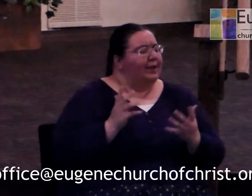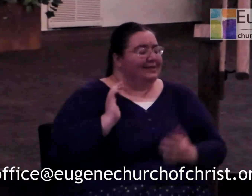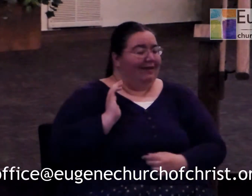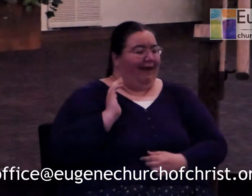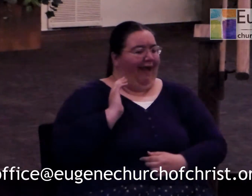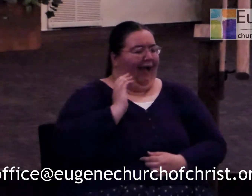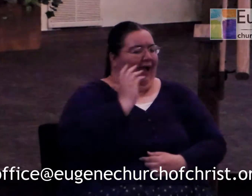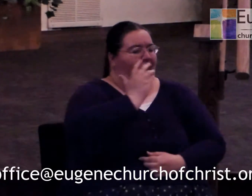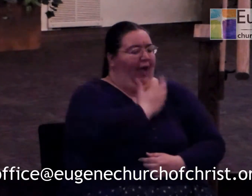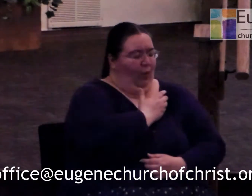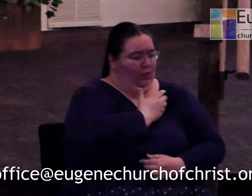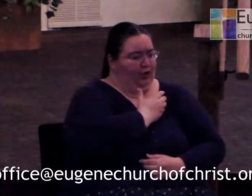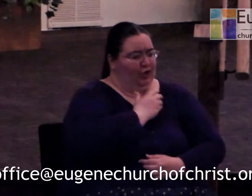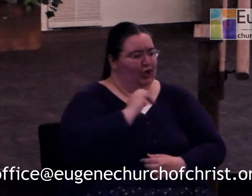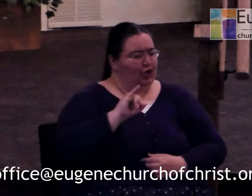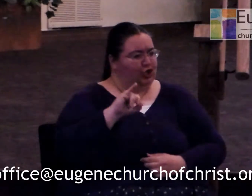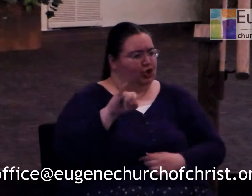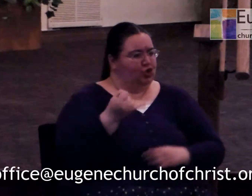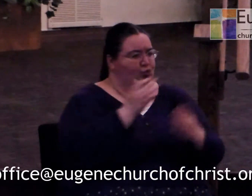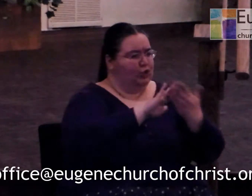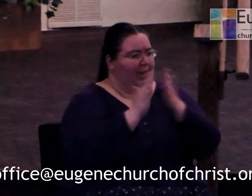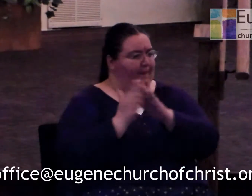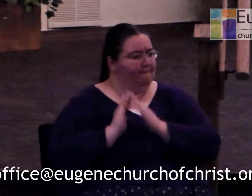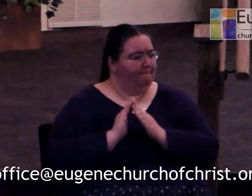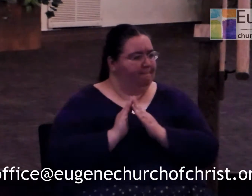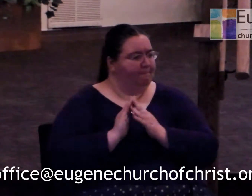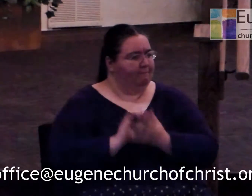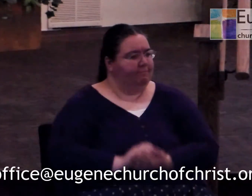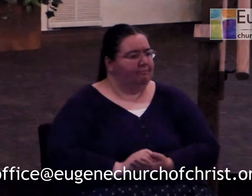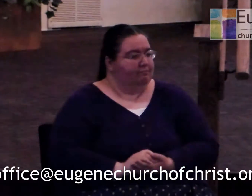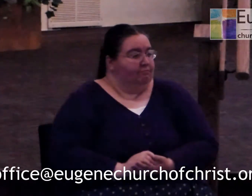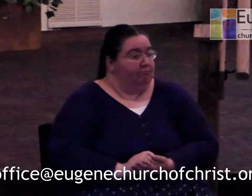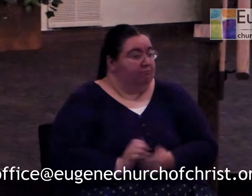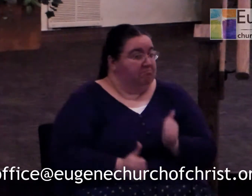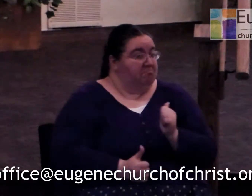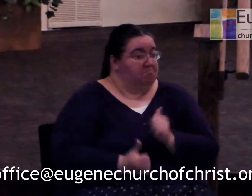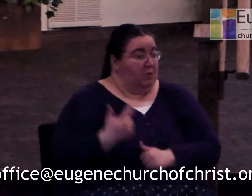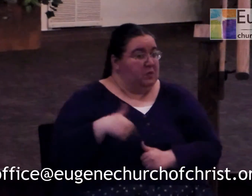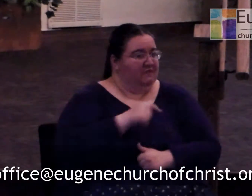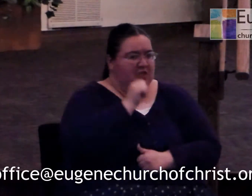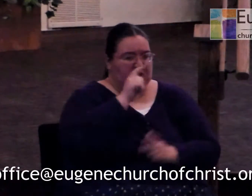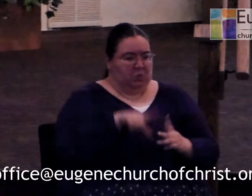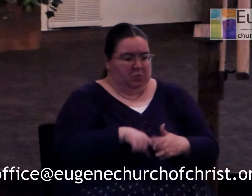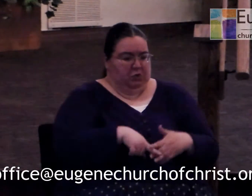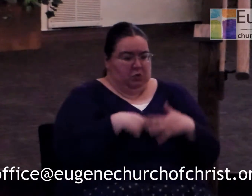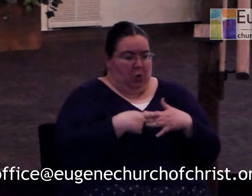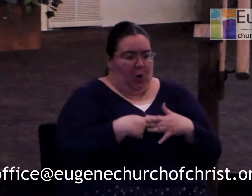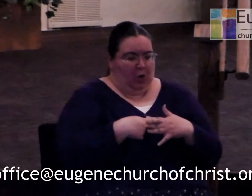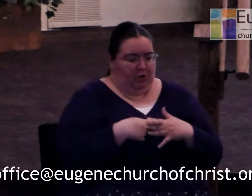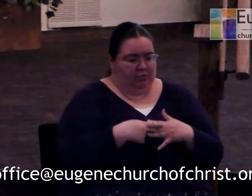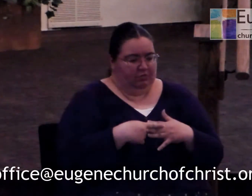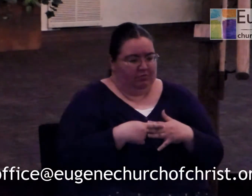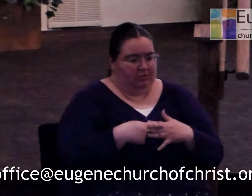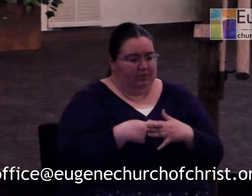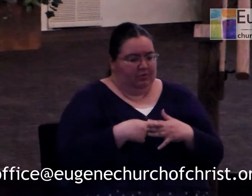Because for most of us, we're not going to start our mission in Jerusalem. We're not going to go there to a faraway place to start. So what is our